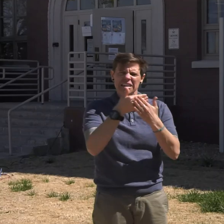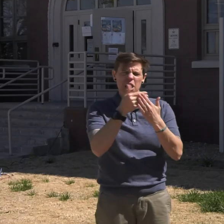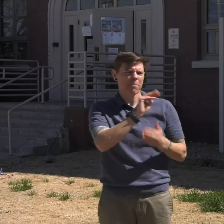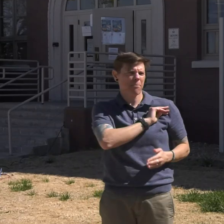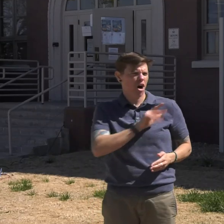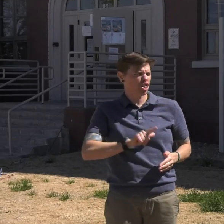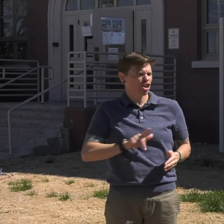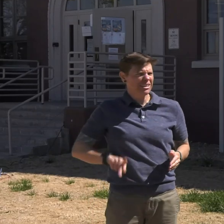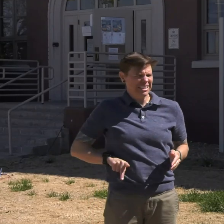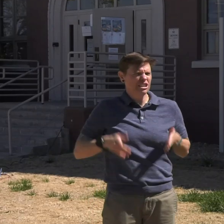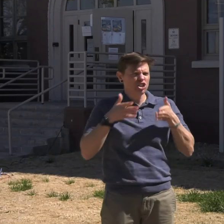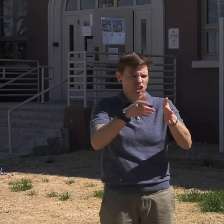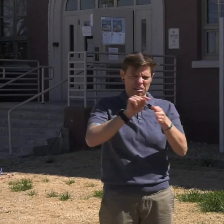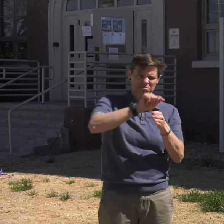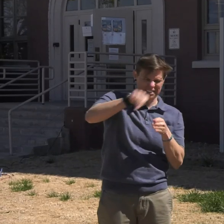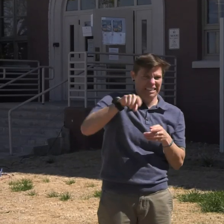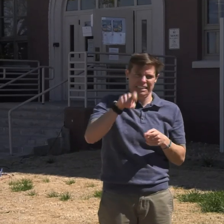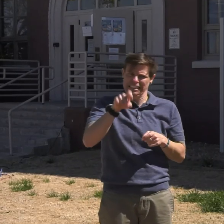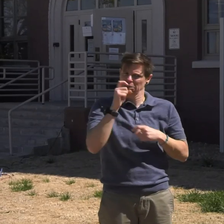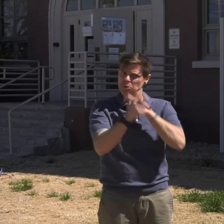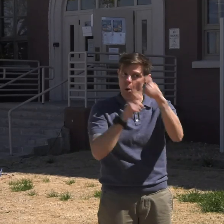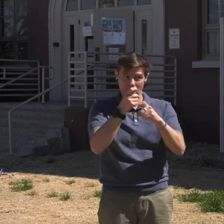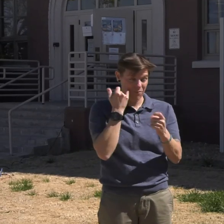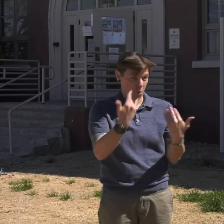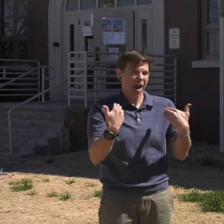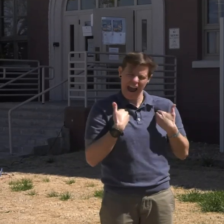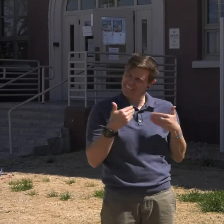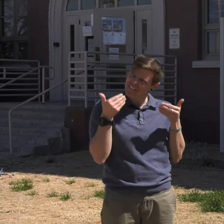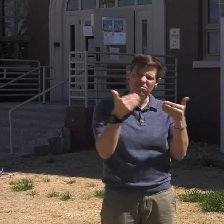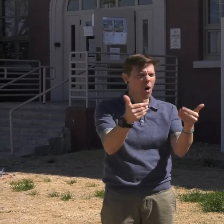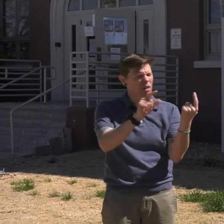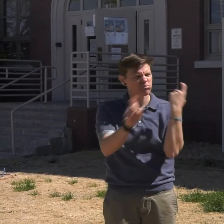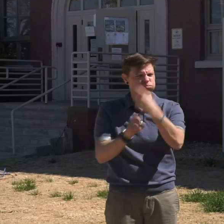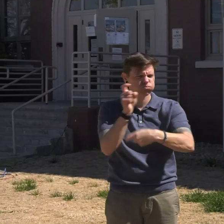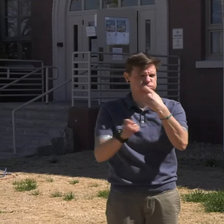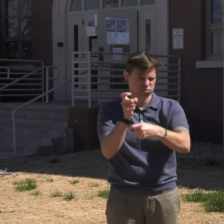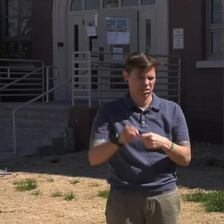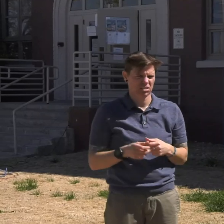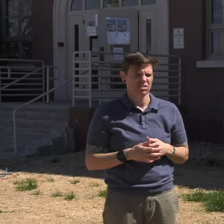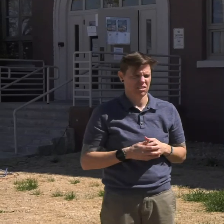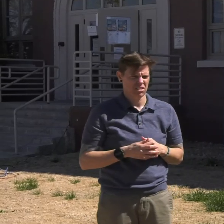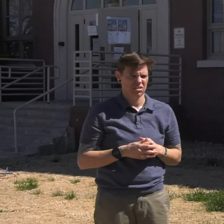you need information, please call Vitalant at